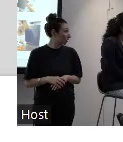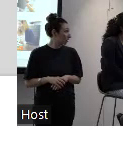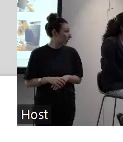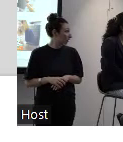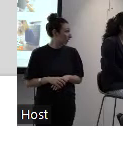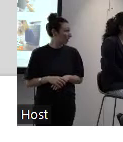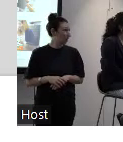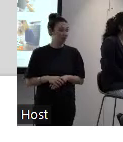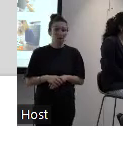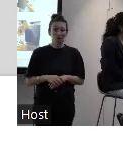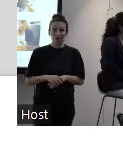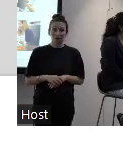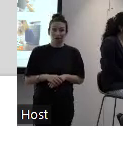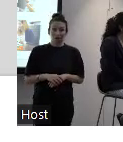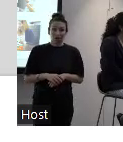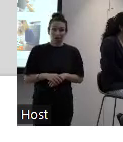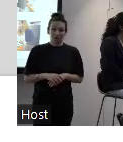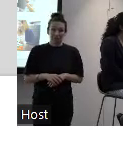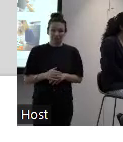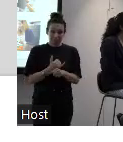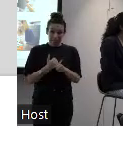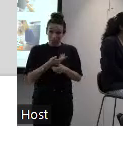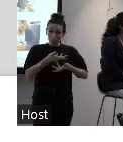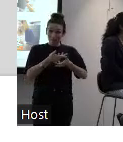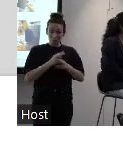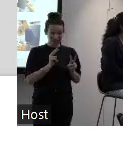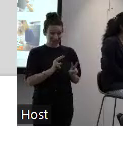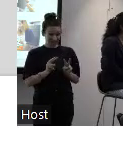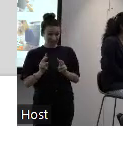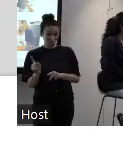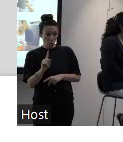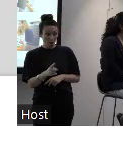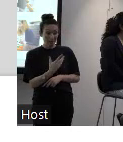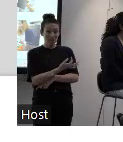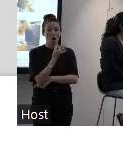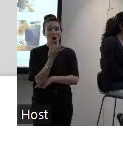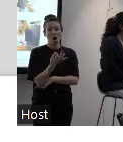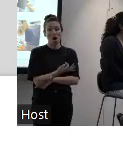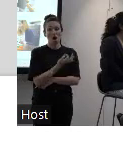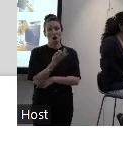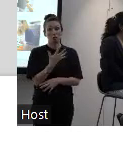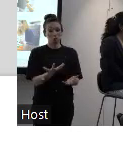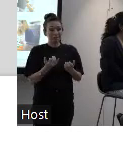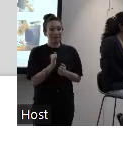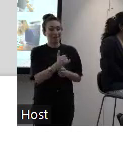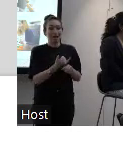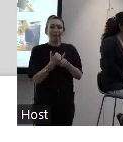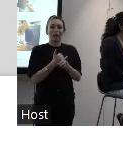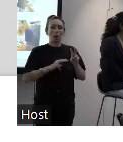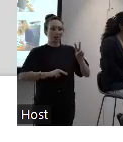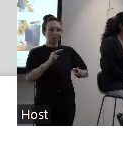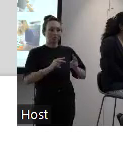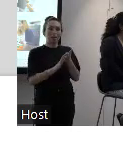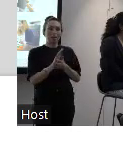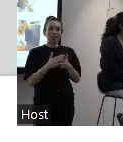And this is partnered with what we see in clinical services, which is a really long wait time to receive assessments. So we know that particularly for public